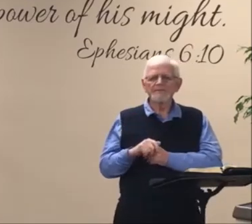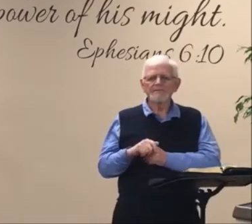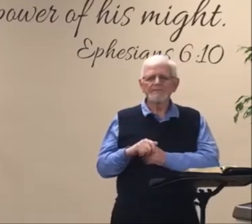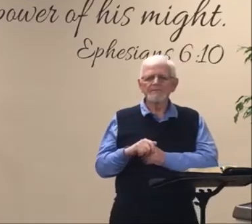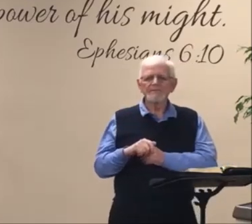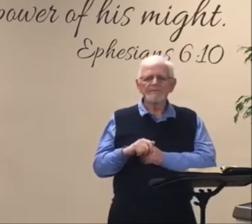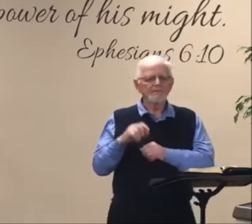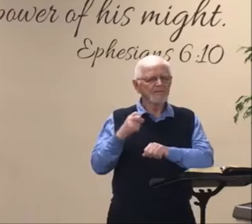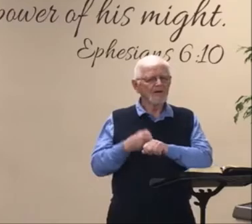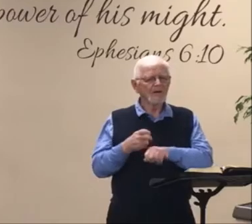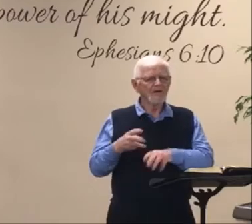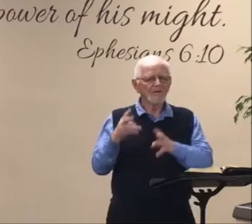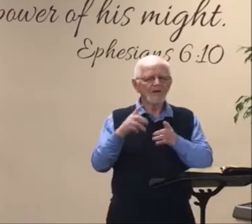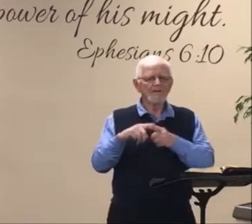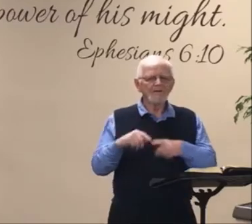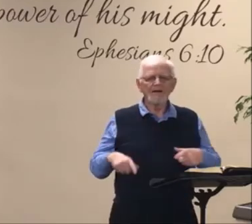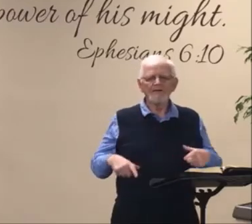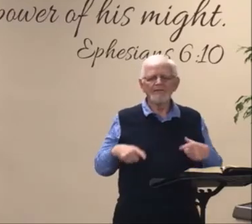That's a hard way to live.